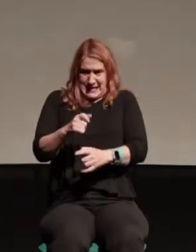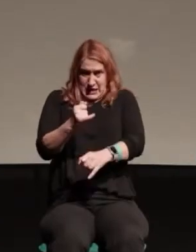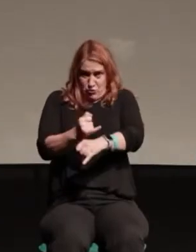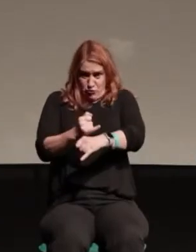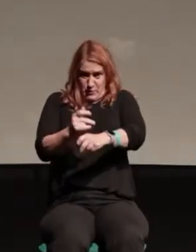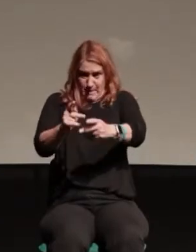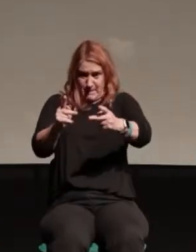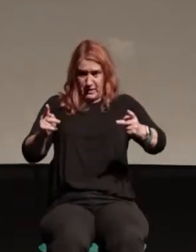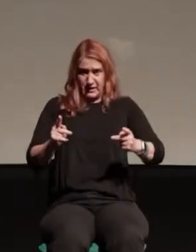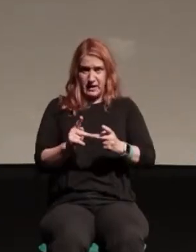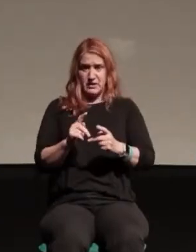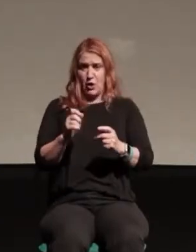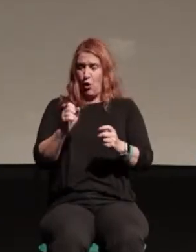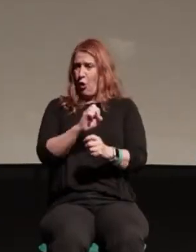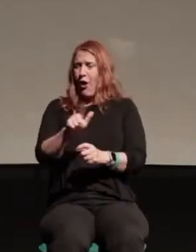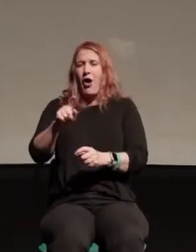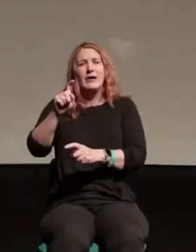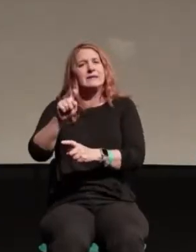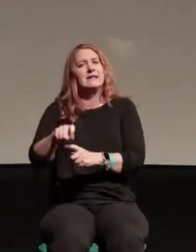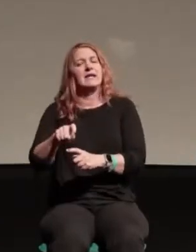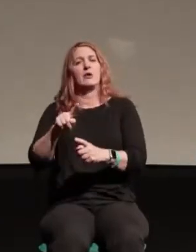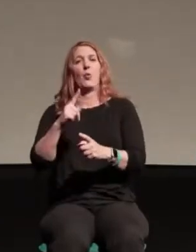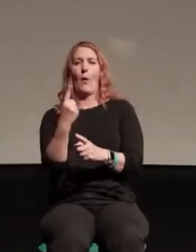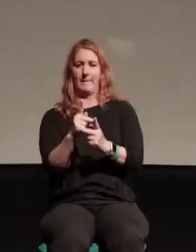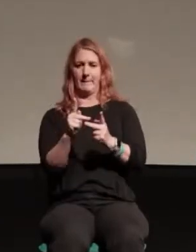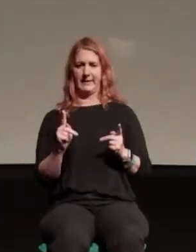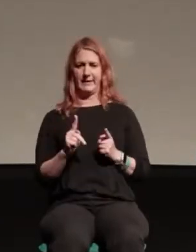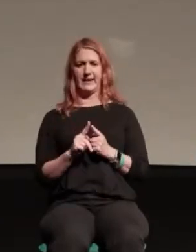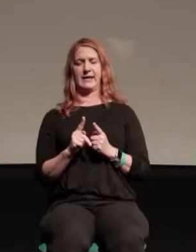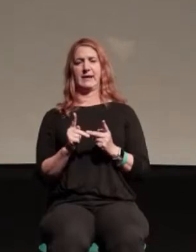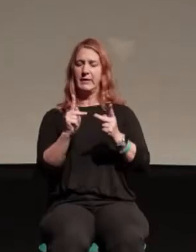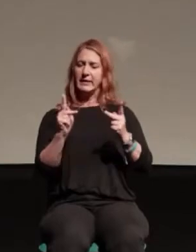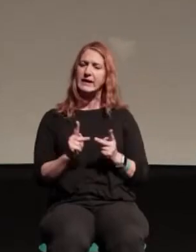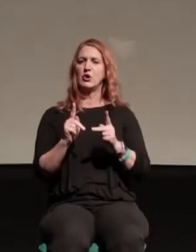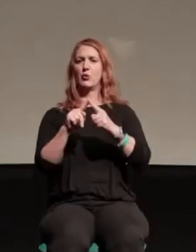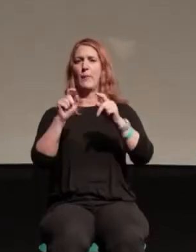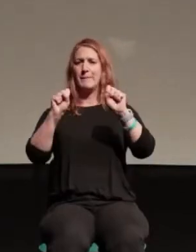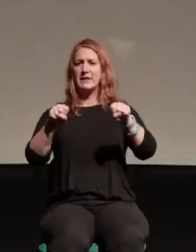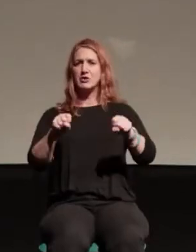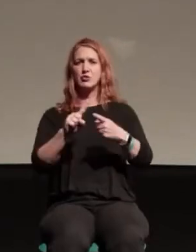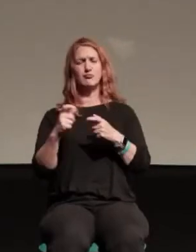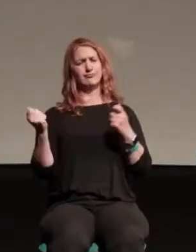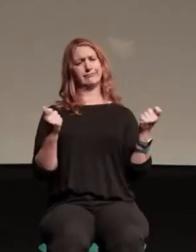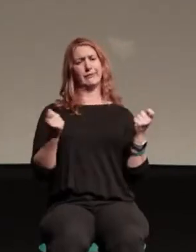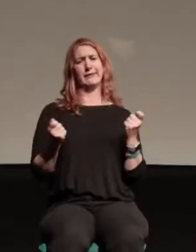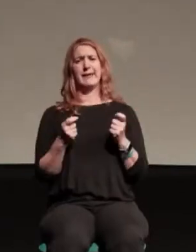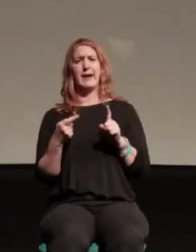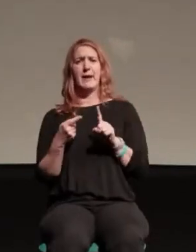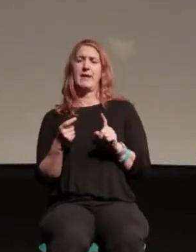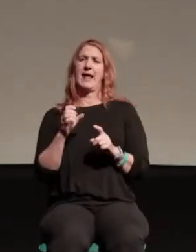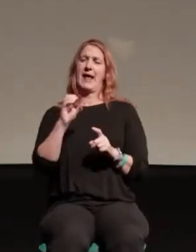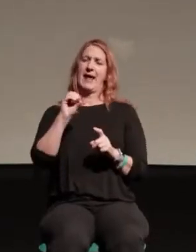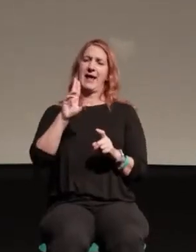all use the institution to be able to potentially bring in those outliers with a little more